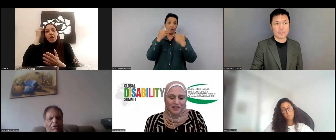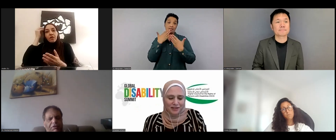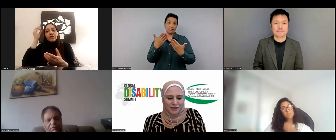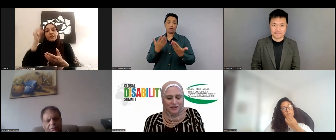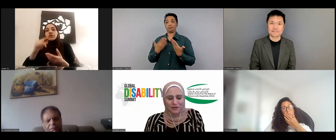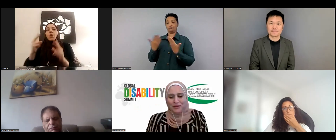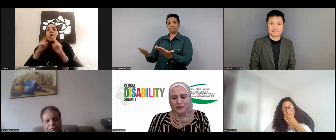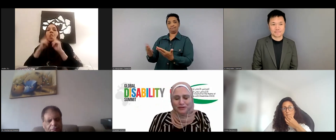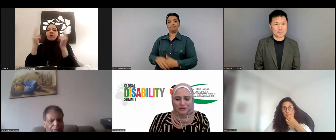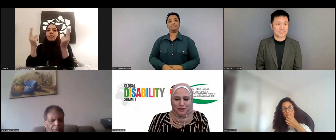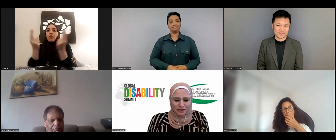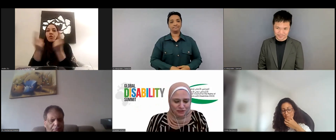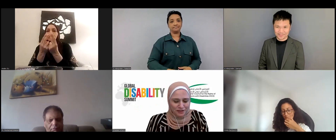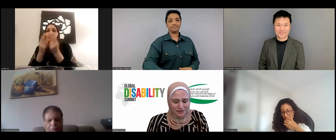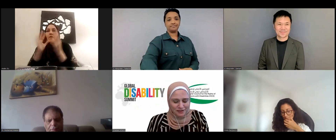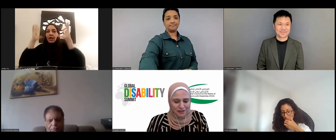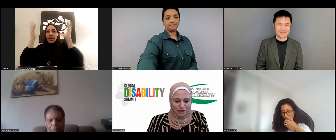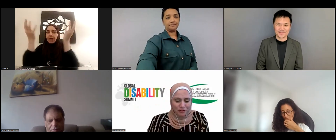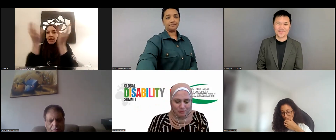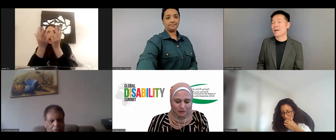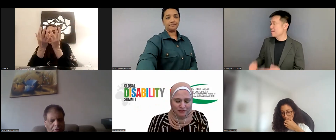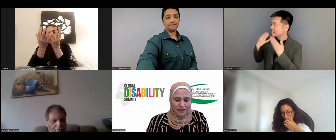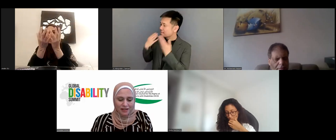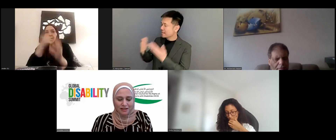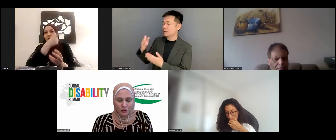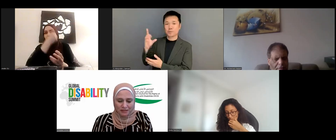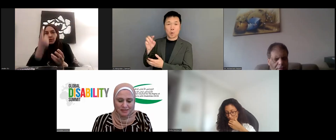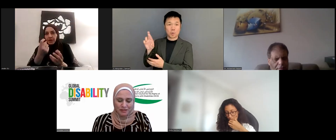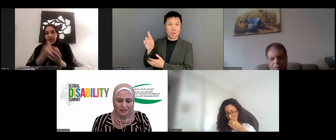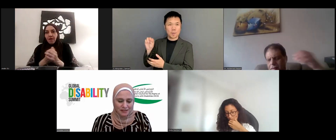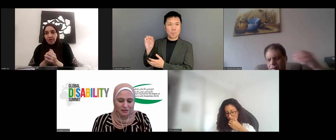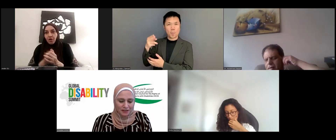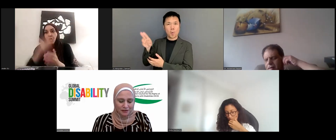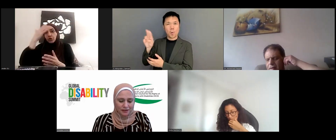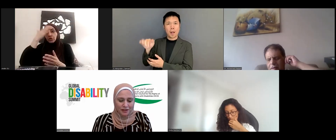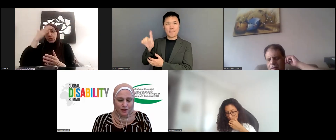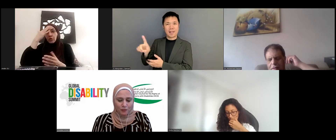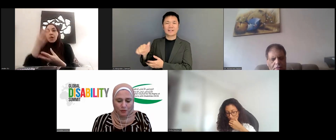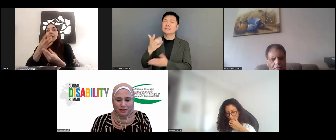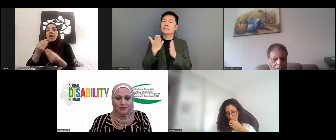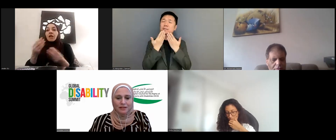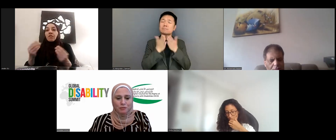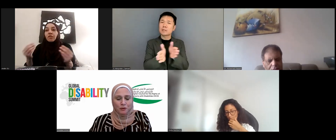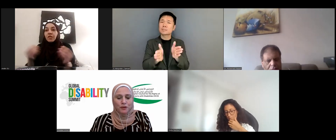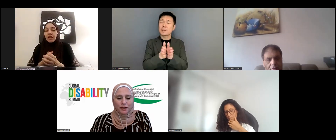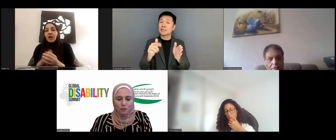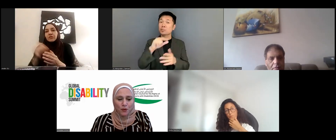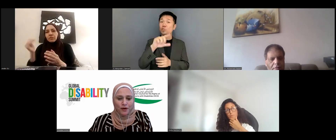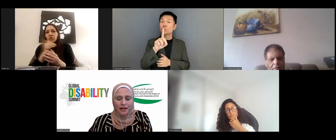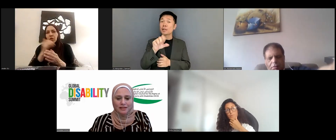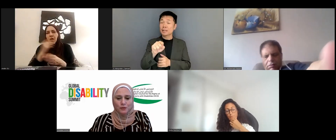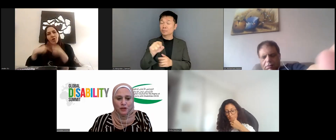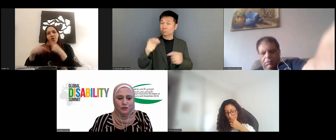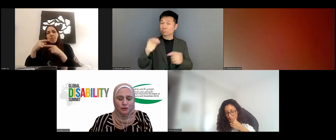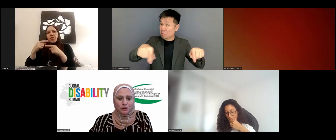Ghadir. Thank you, Dr. Mohamed, for this briefing about the Global Disability Summit, and we hope that people will learn